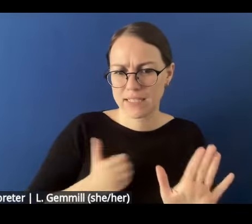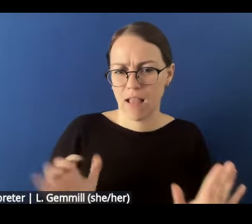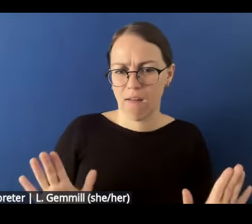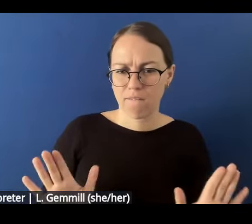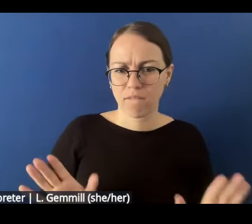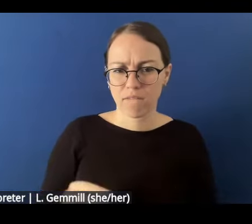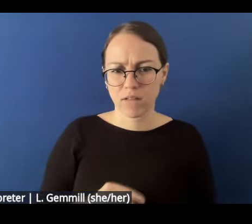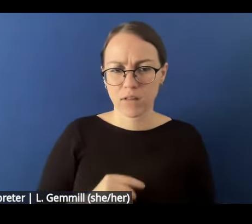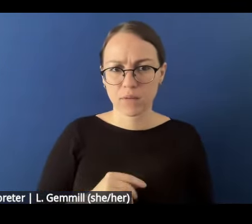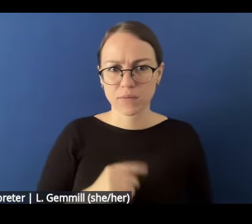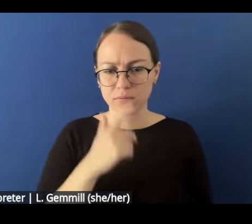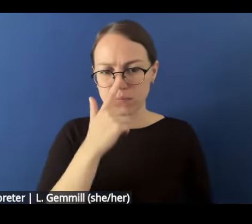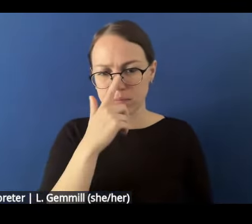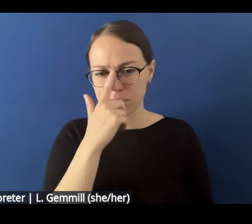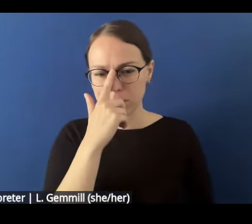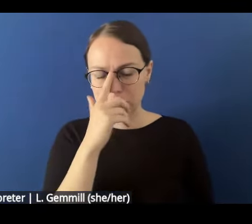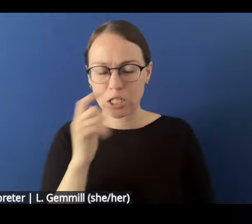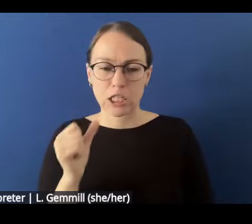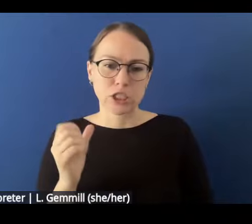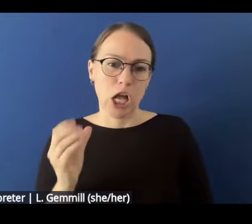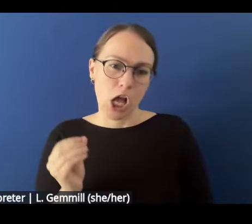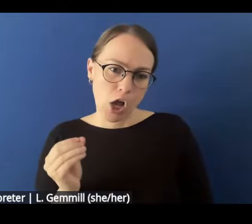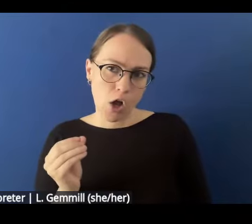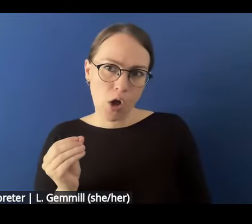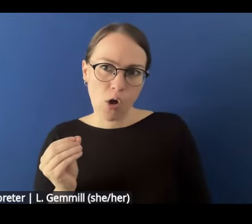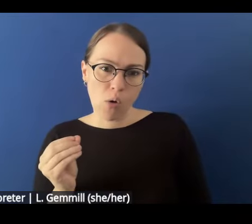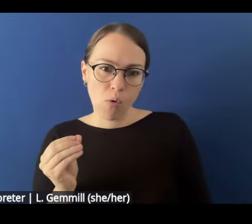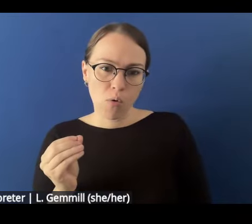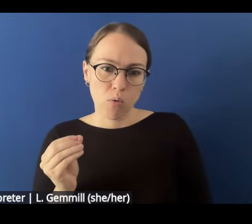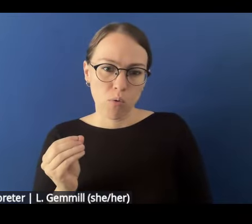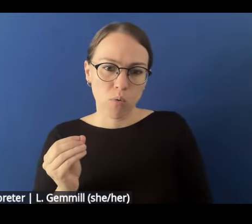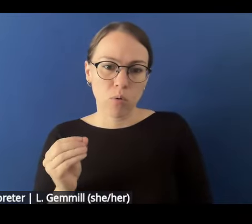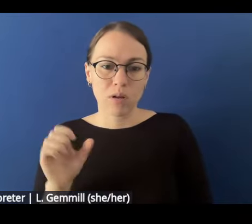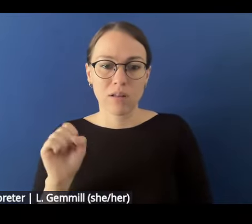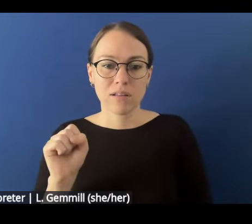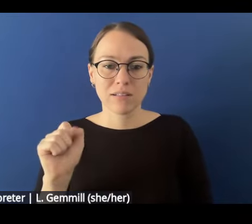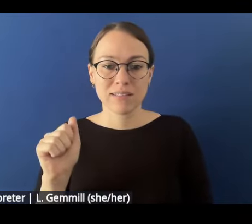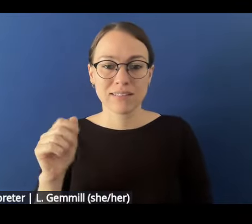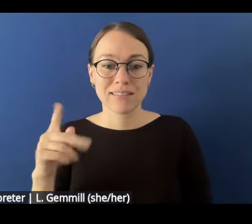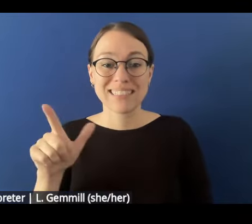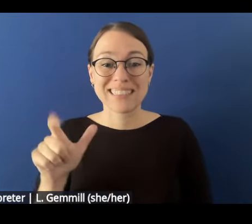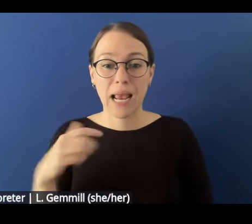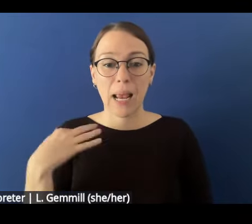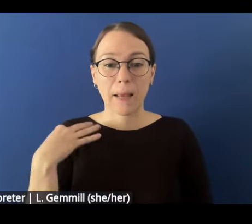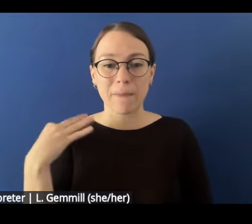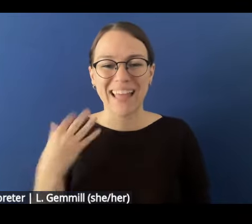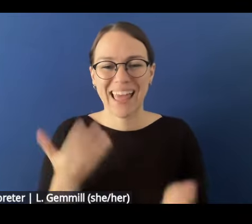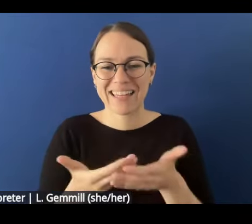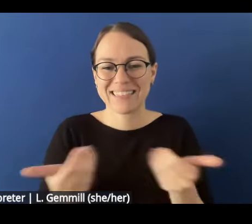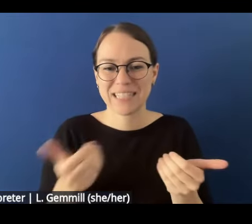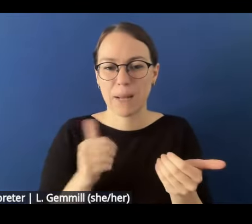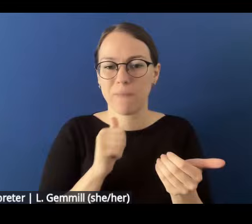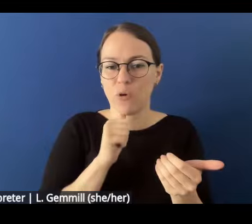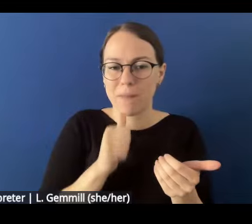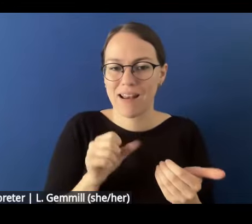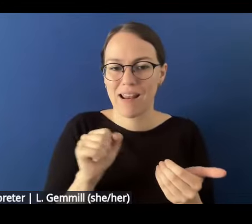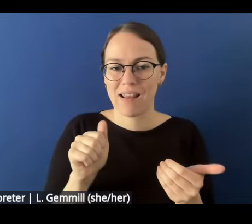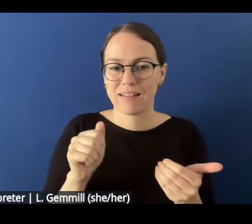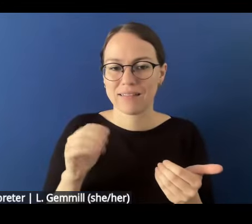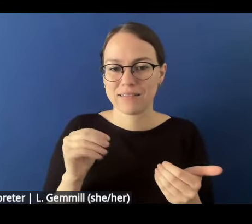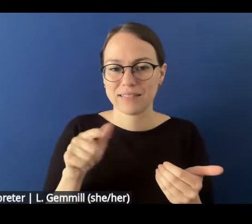or I'll take kind of sampled candidates separate from non-sampled candidates. For non-sampled